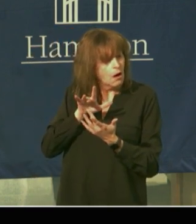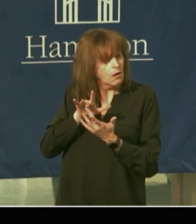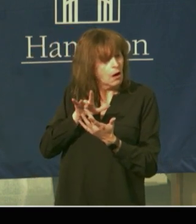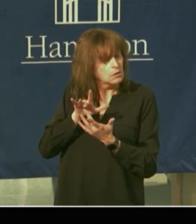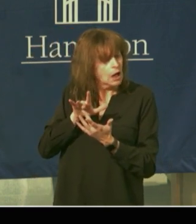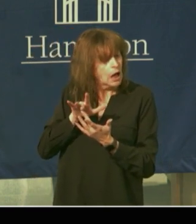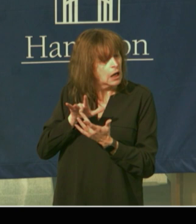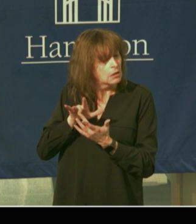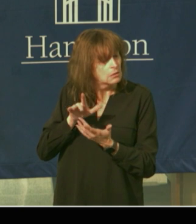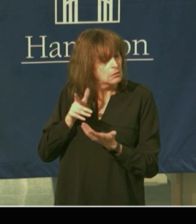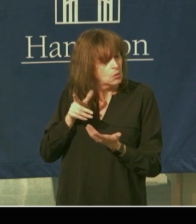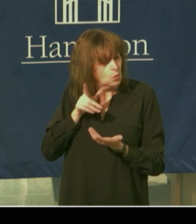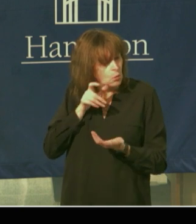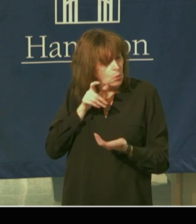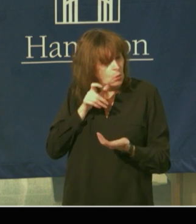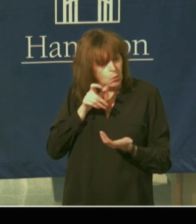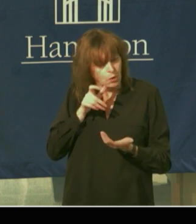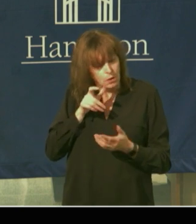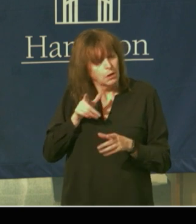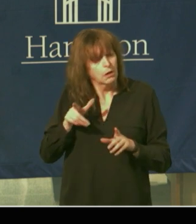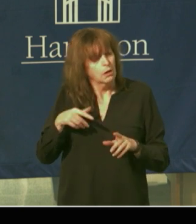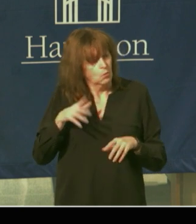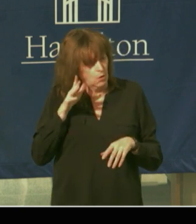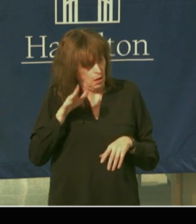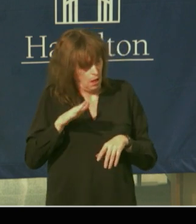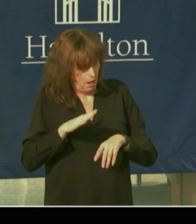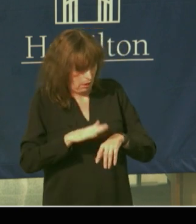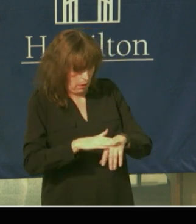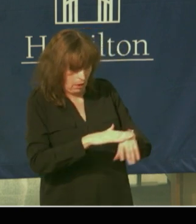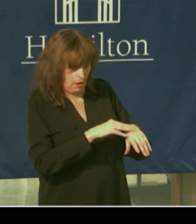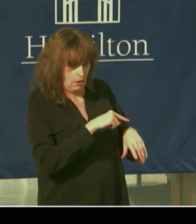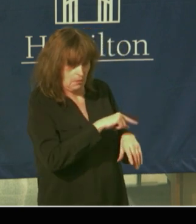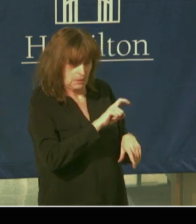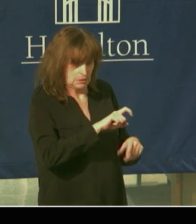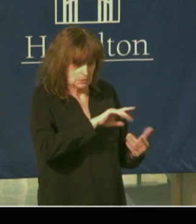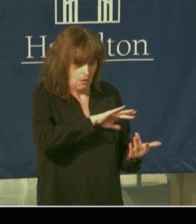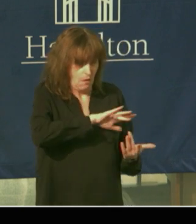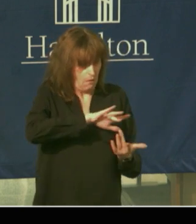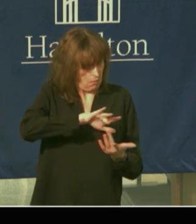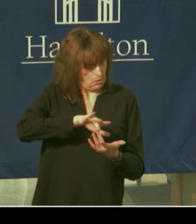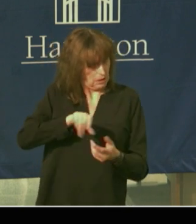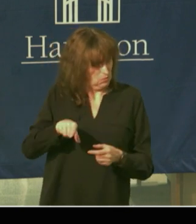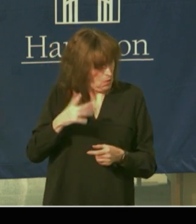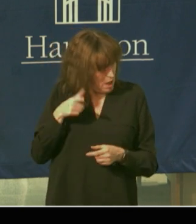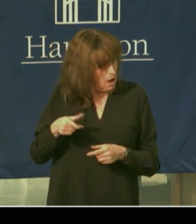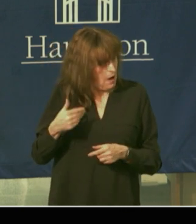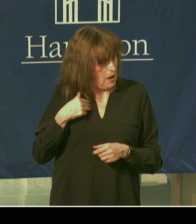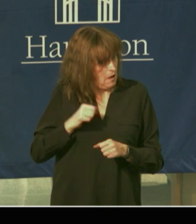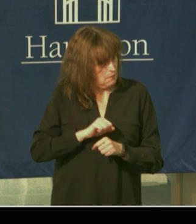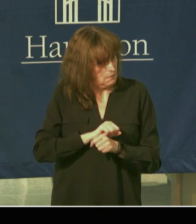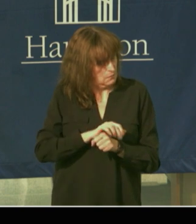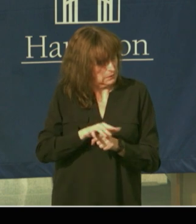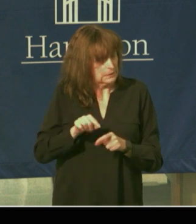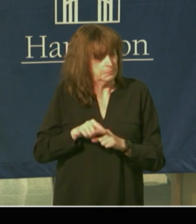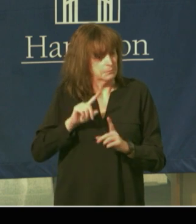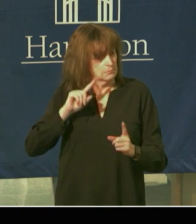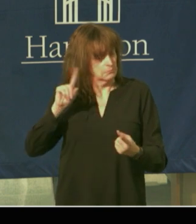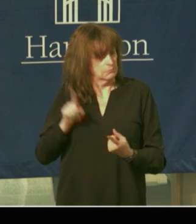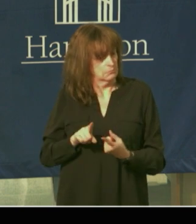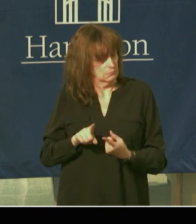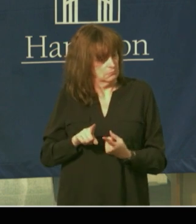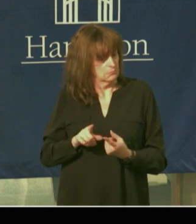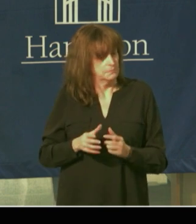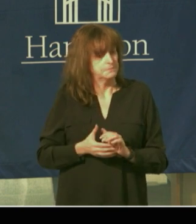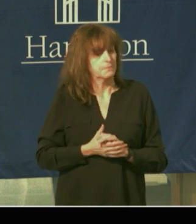individuals, because again, the mission is decrease, ideally eliminate the transmission of the virus,